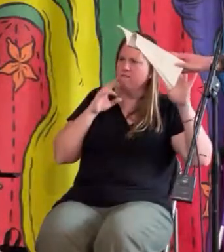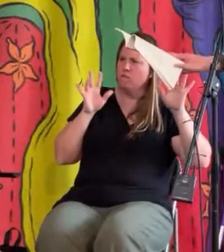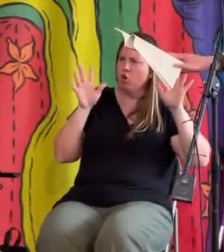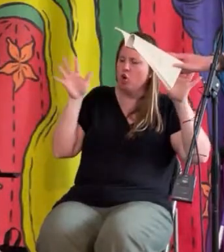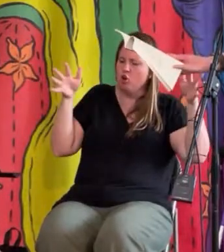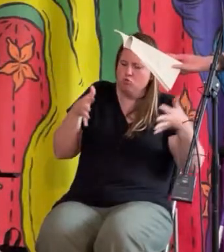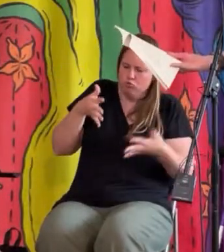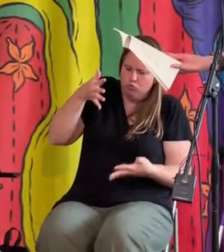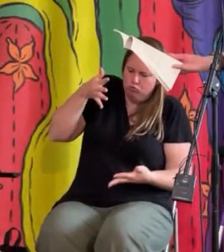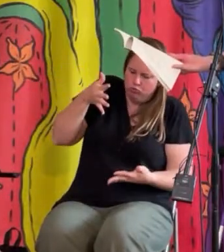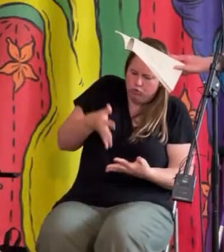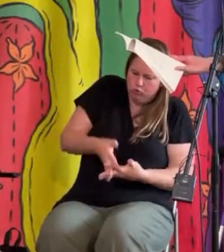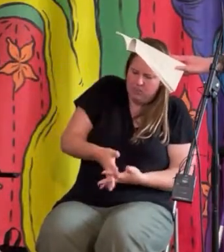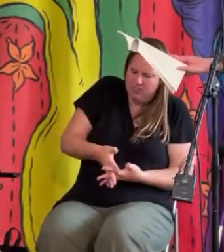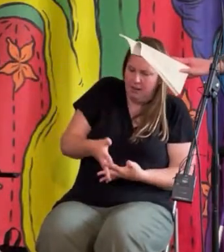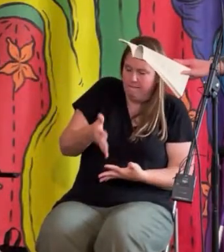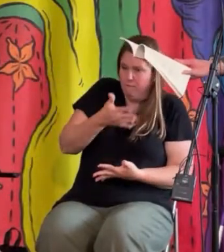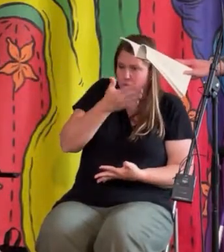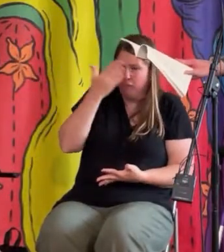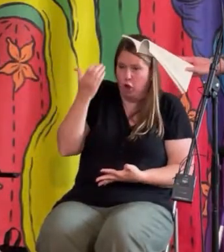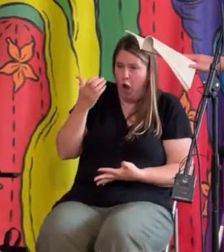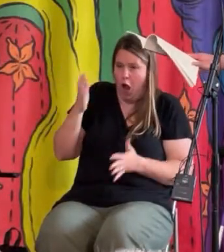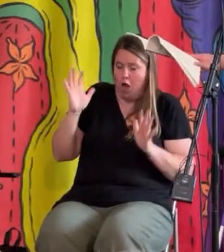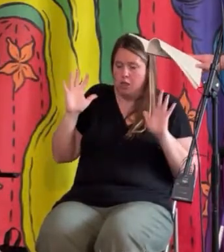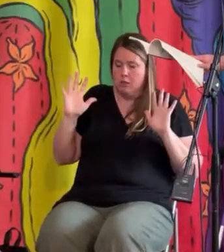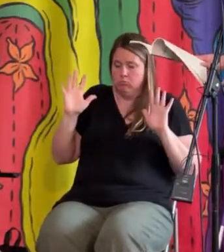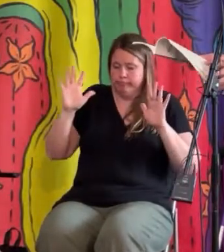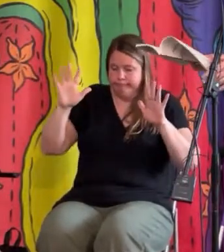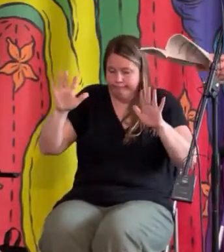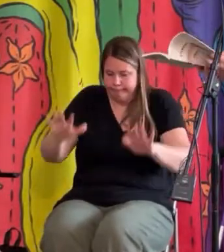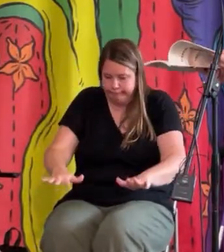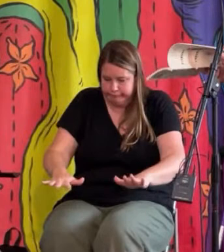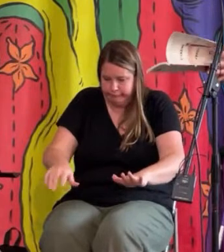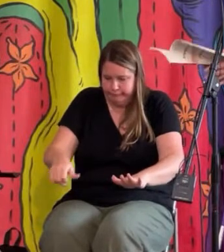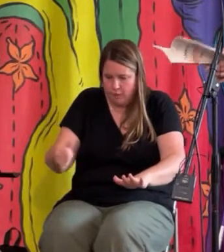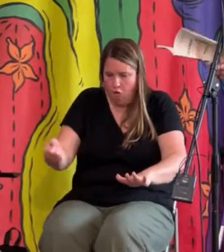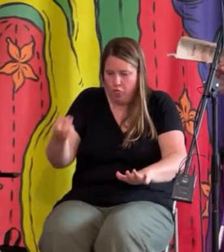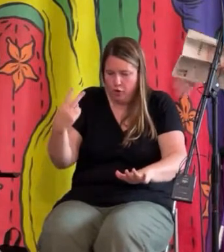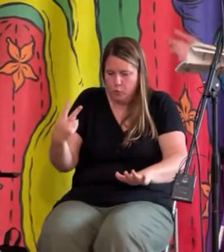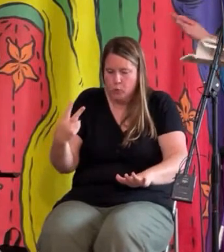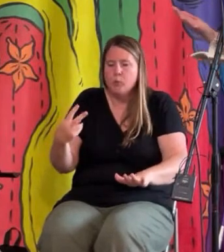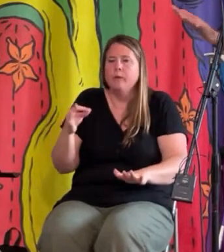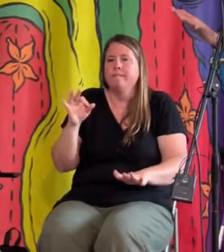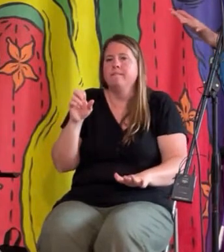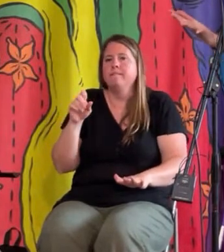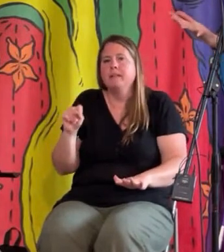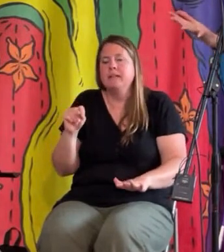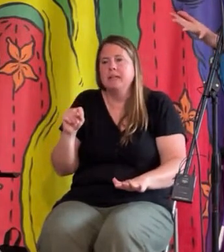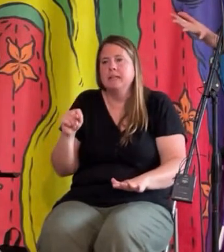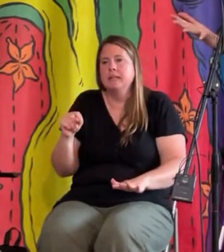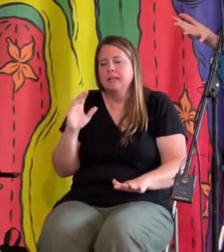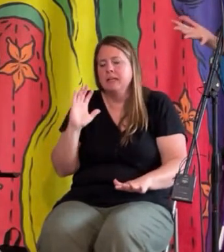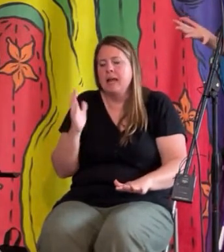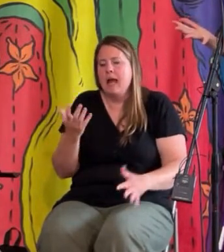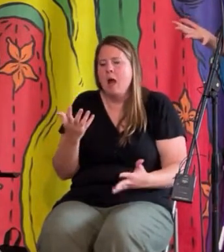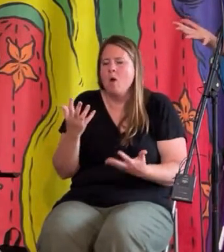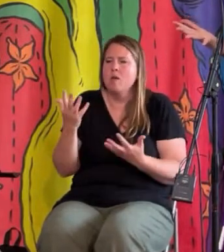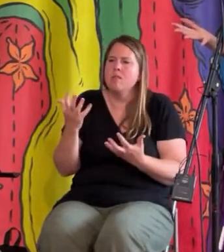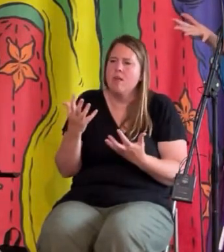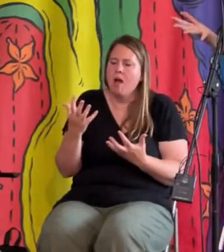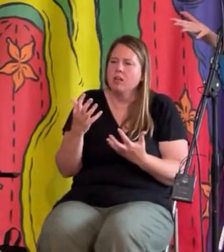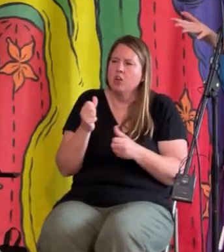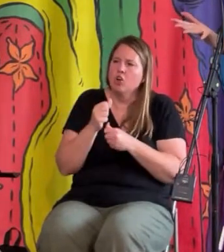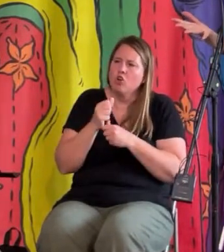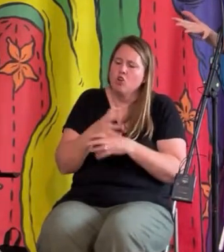forgot to set ourselves down on our four more rational feet. Our longing grew our fingers